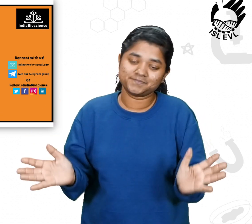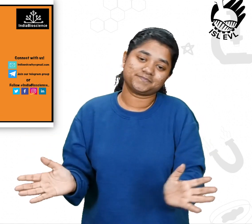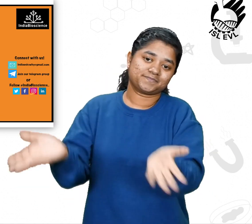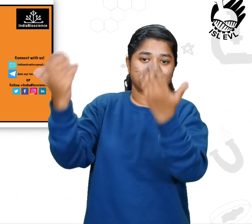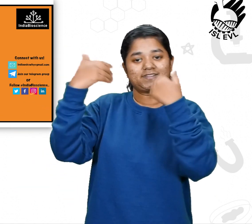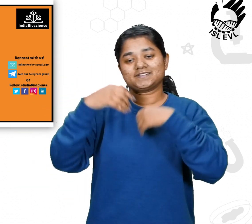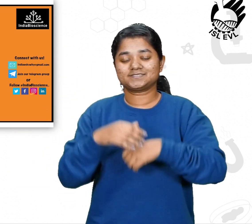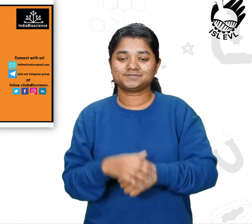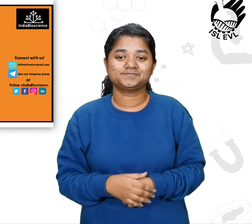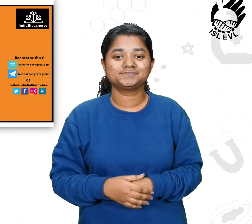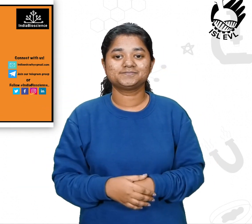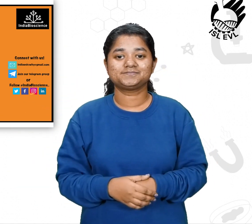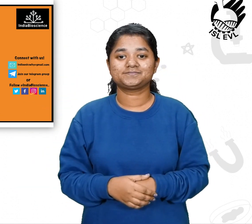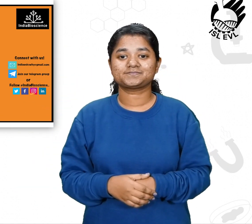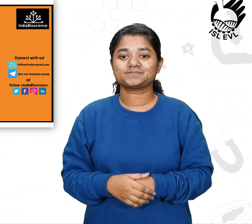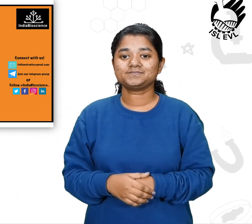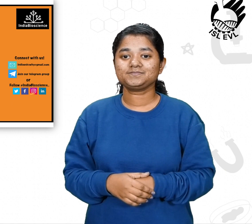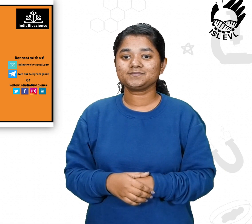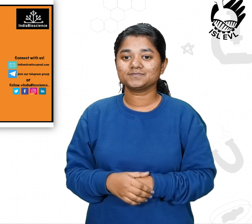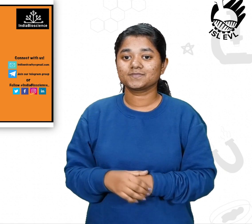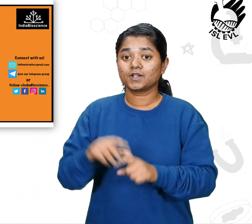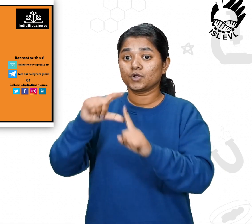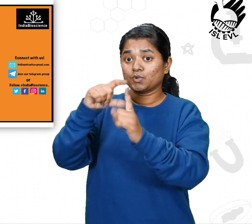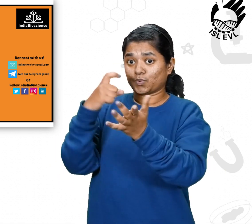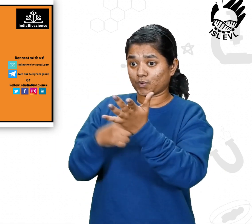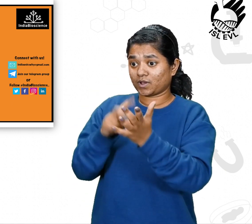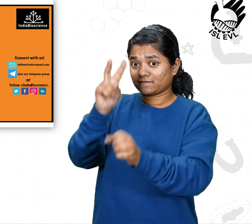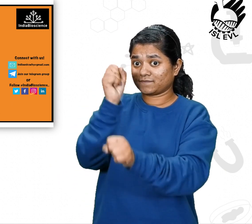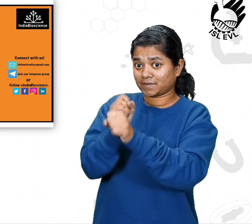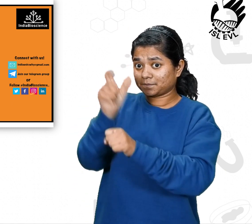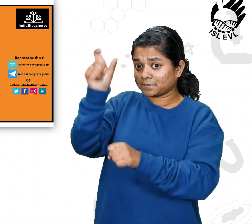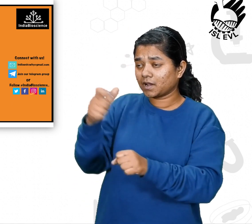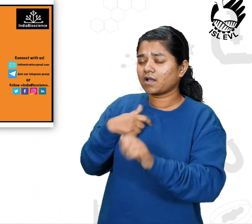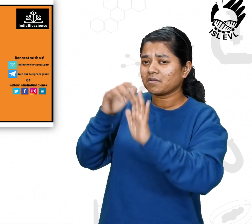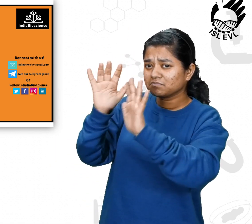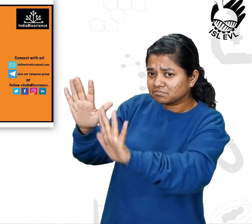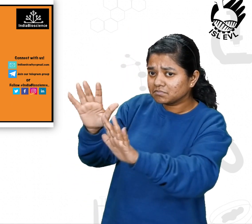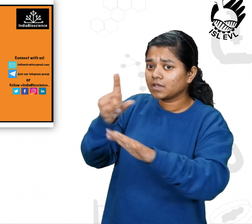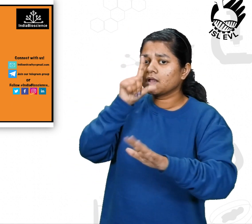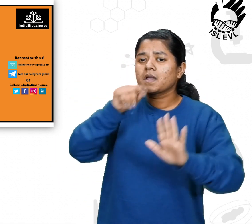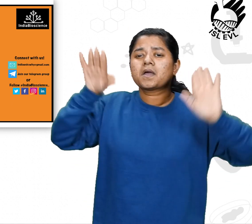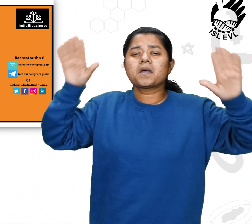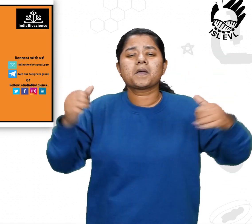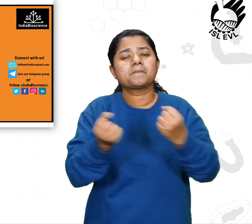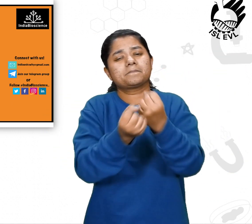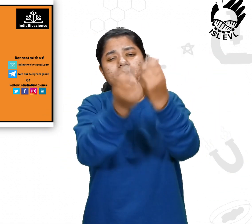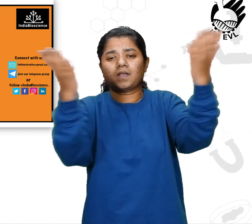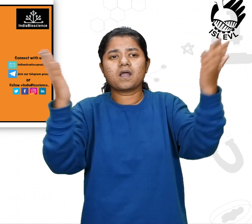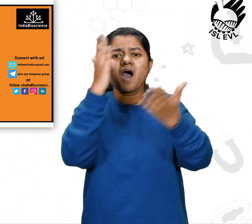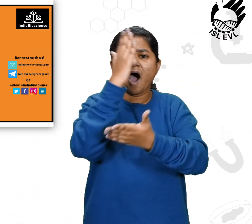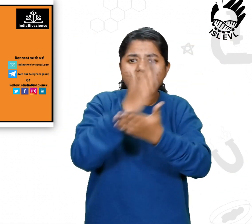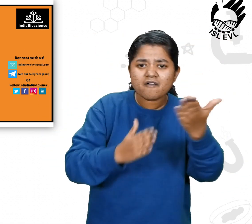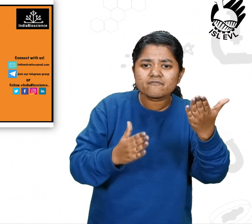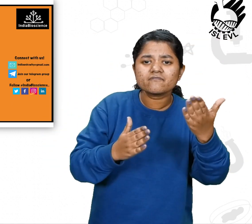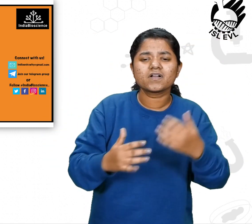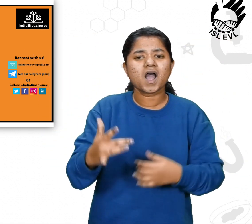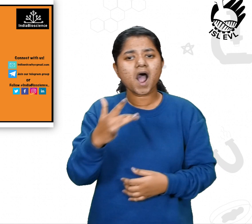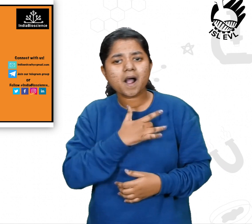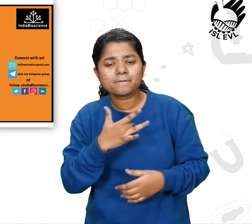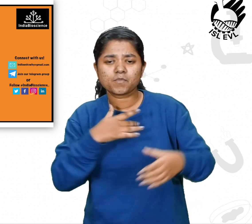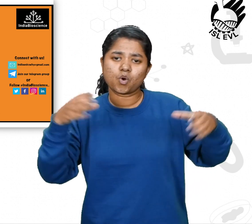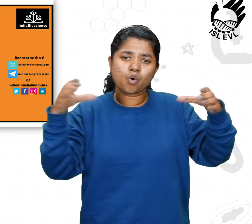your questions? So, Dr. Guttal, why do you think only some birds fly in groups?